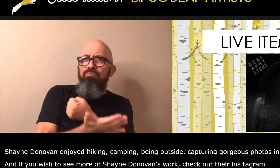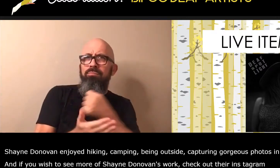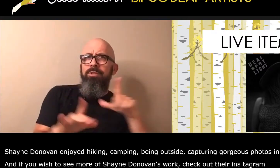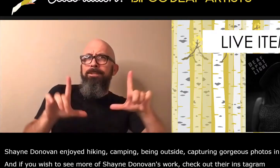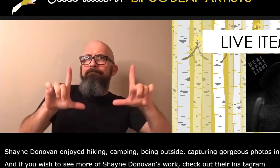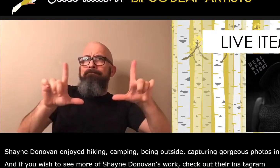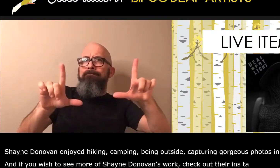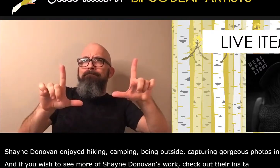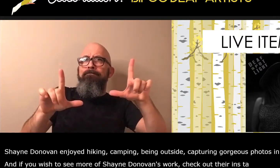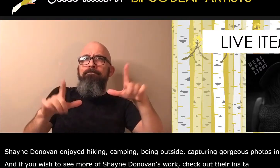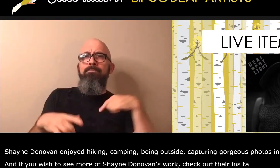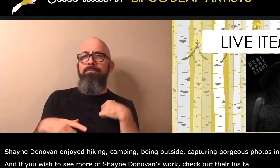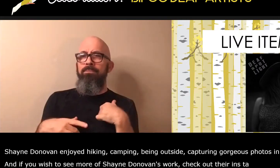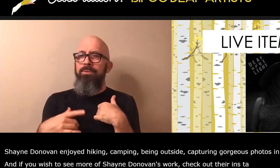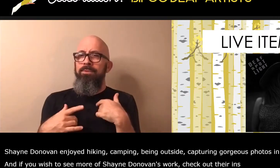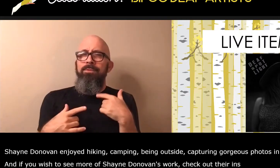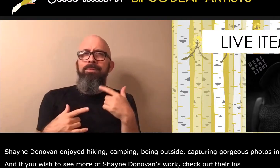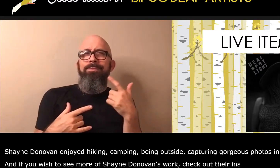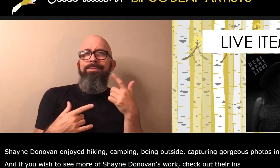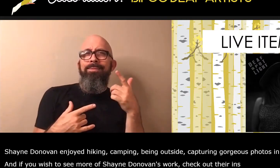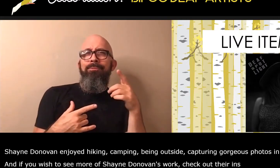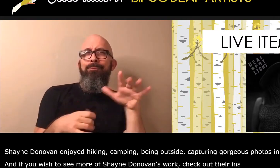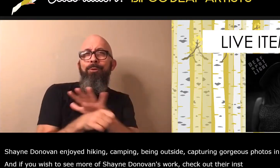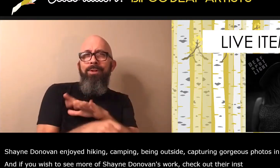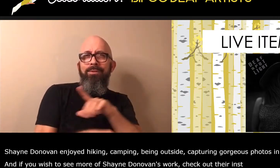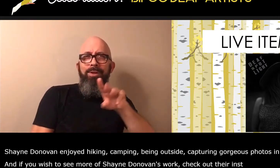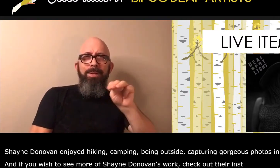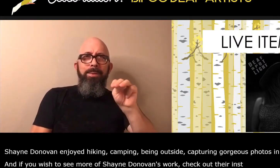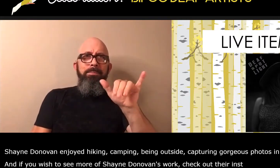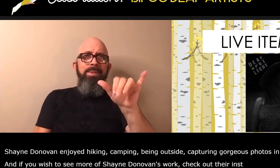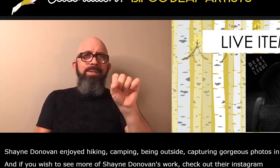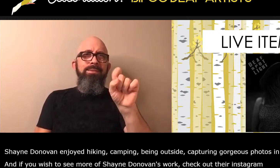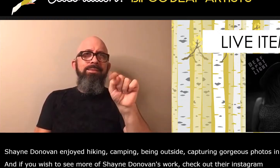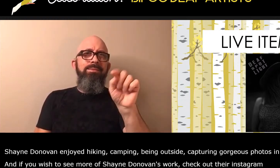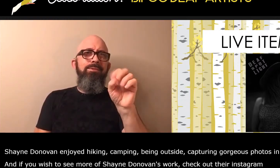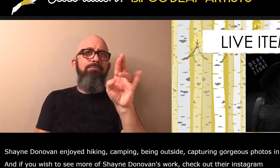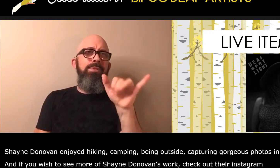Pardon me, I was distracted by some other screen, but